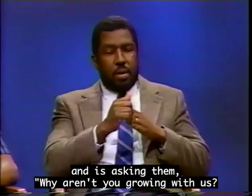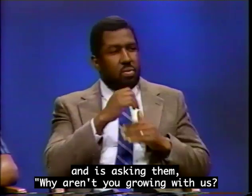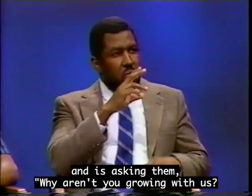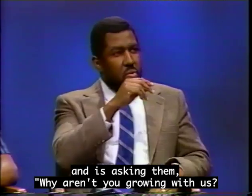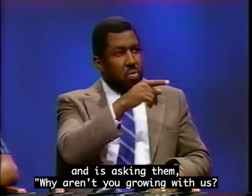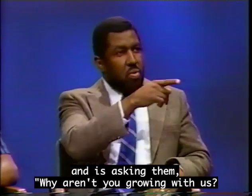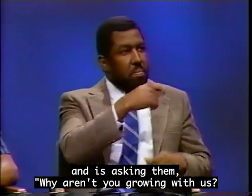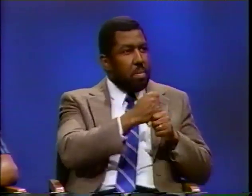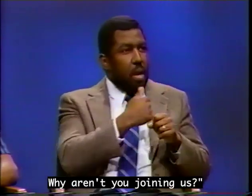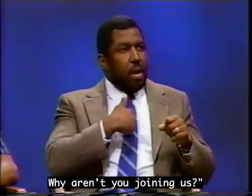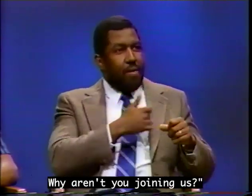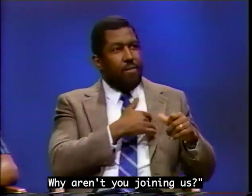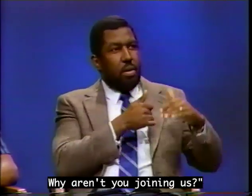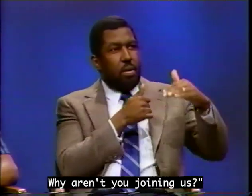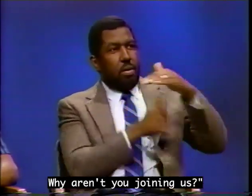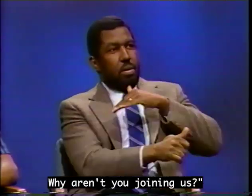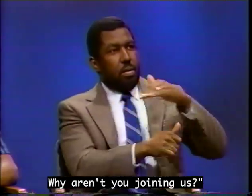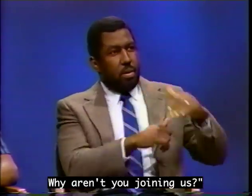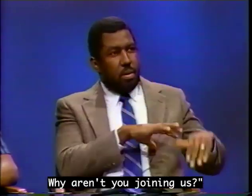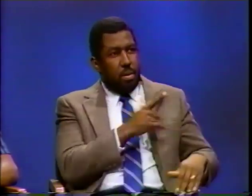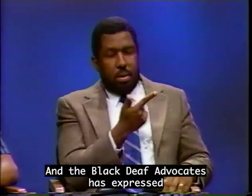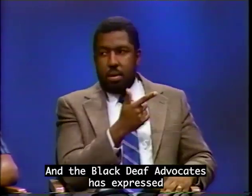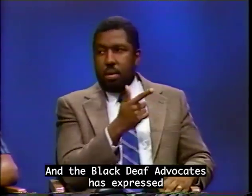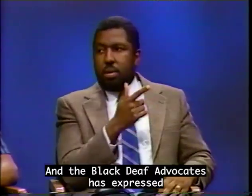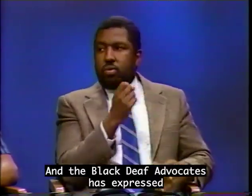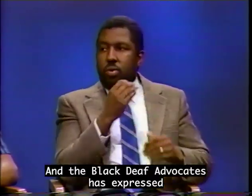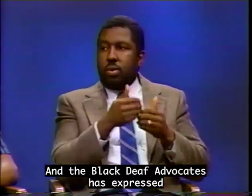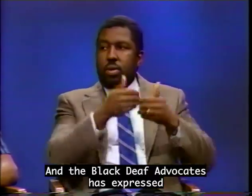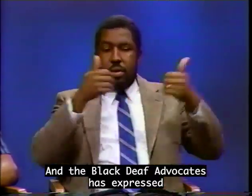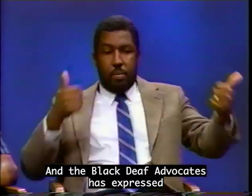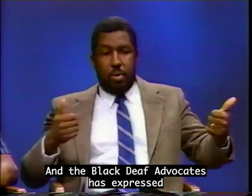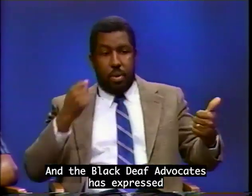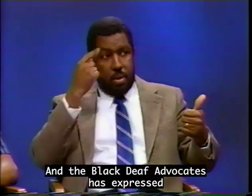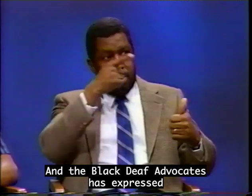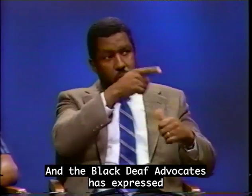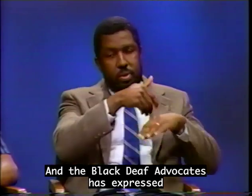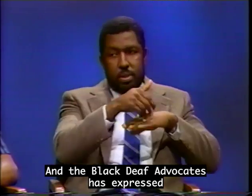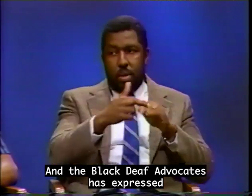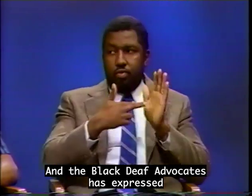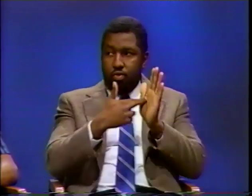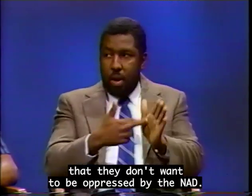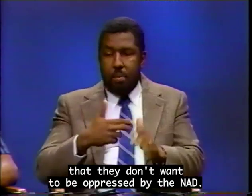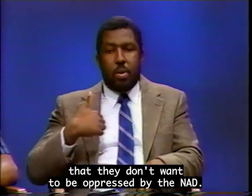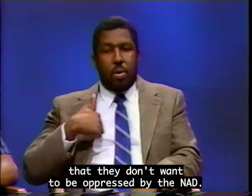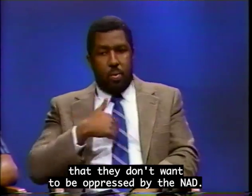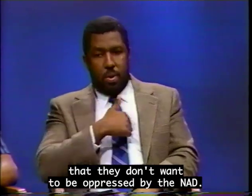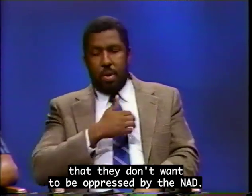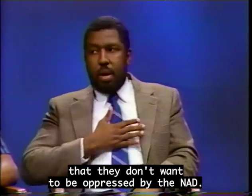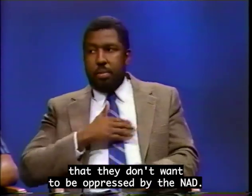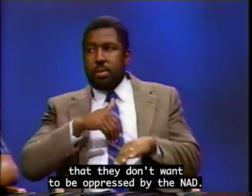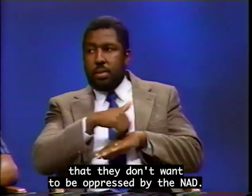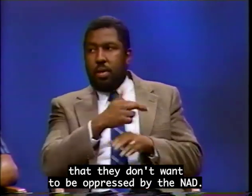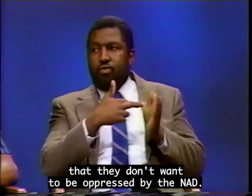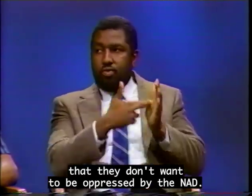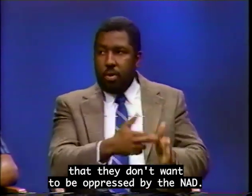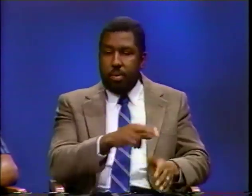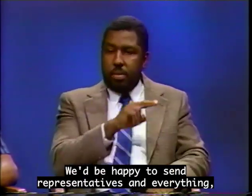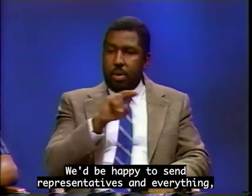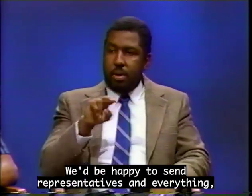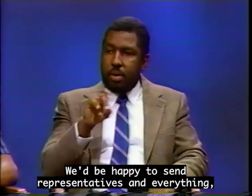you growing with us? Why aren't you joining us? And the Black Deaf Advocates has expressed that they don't want to be oppressed by the NAD. We'd be happy